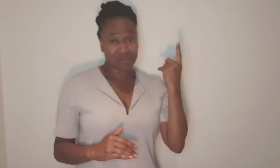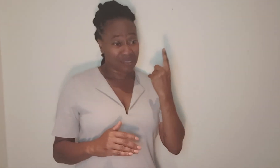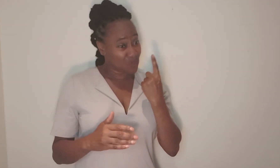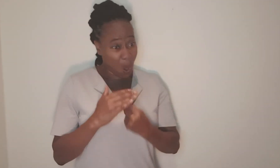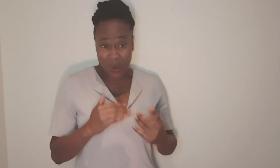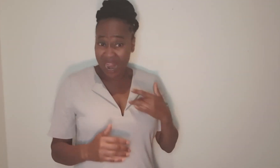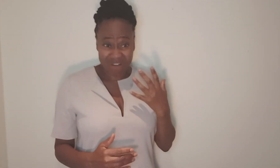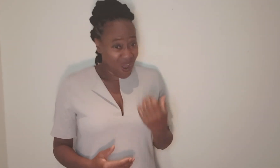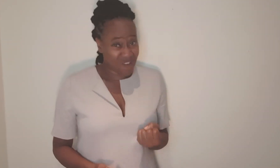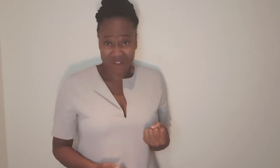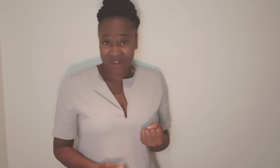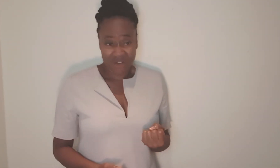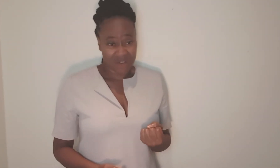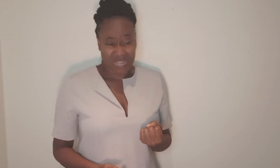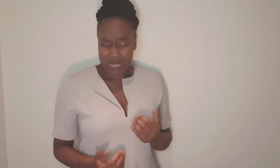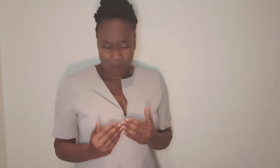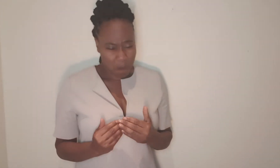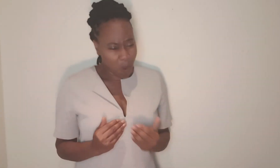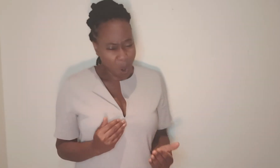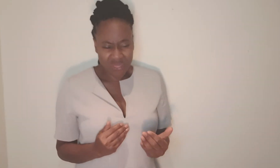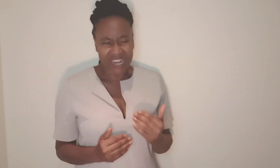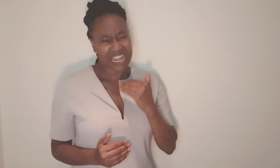more than enough. Because I know time